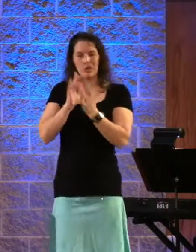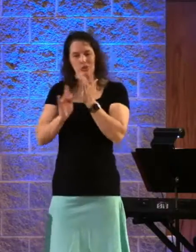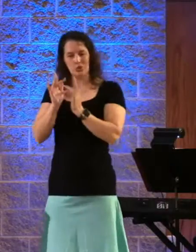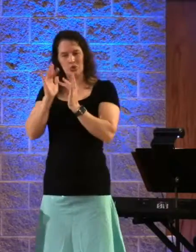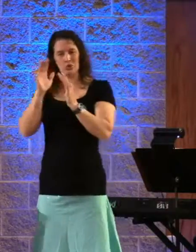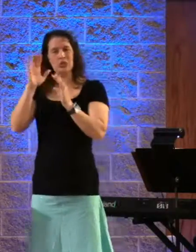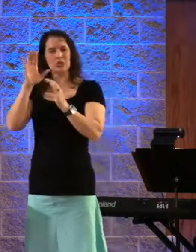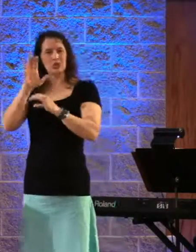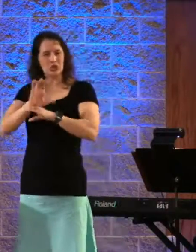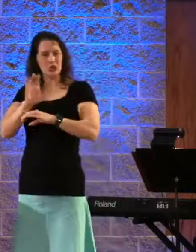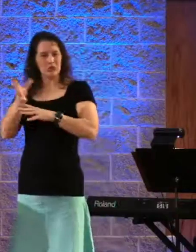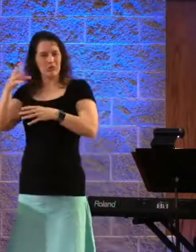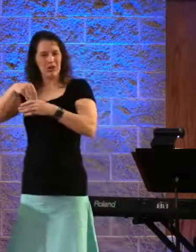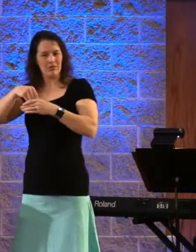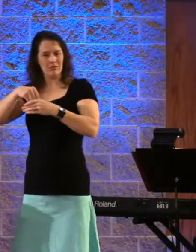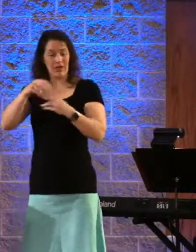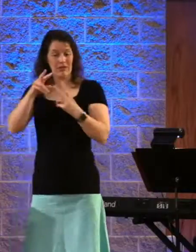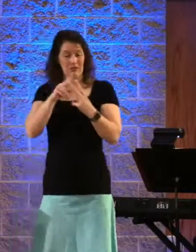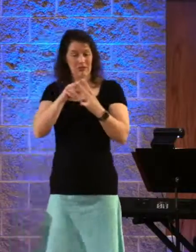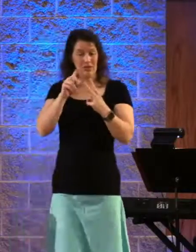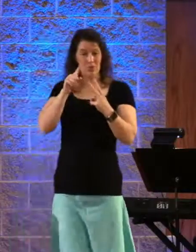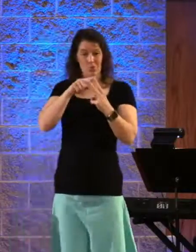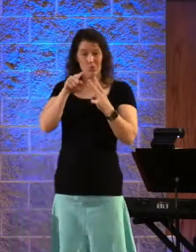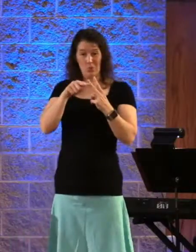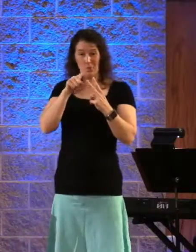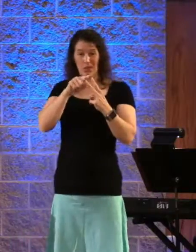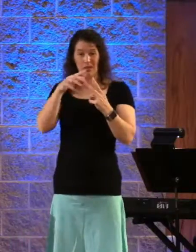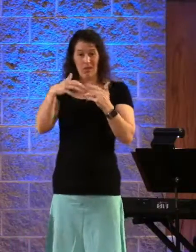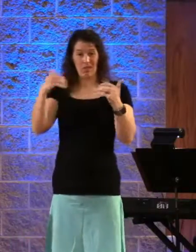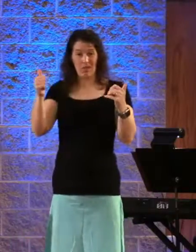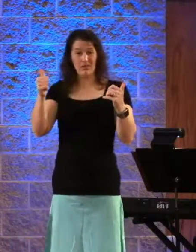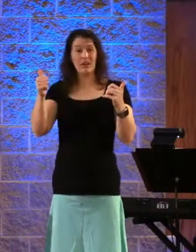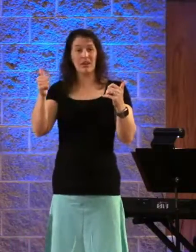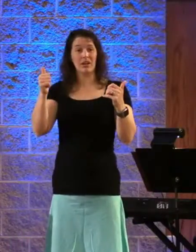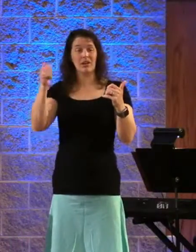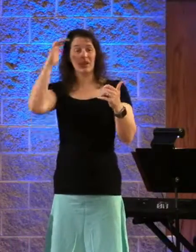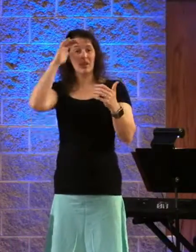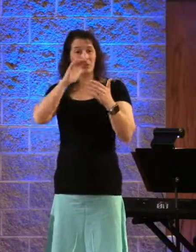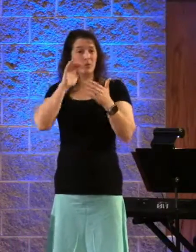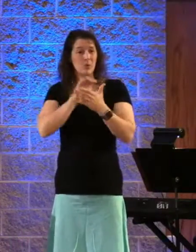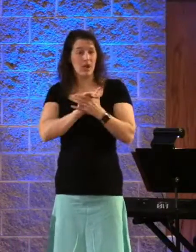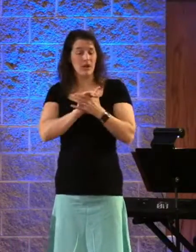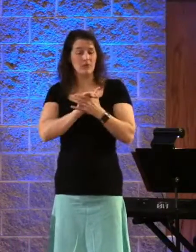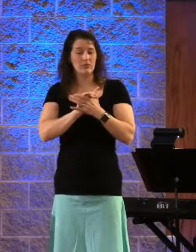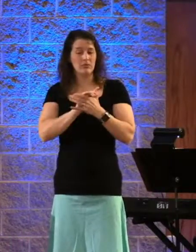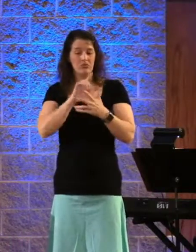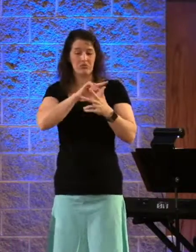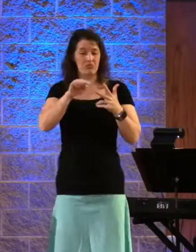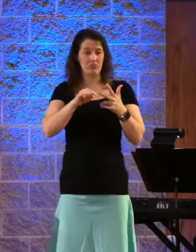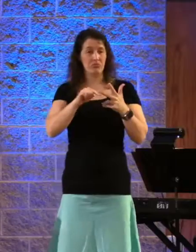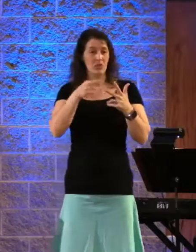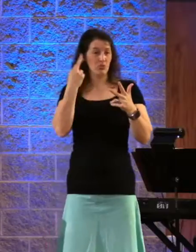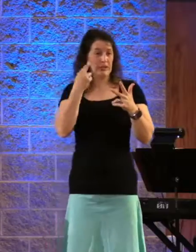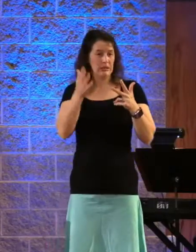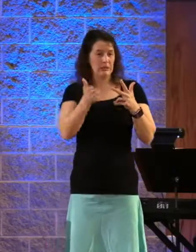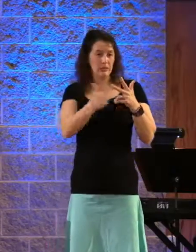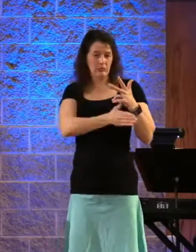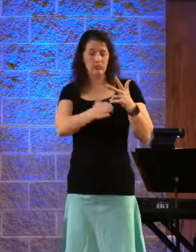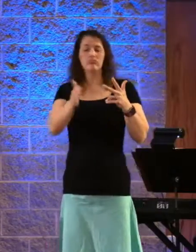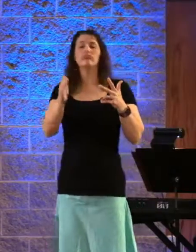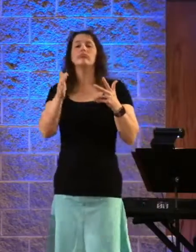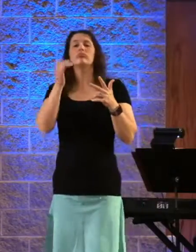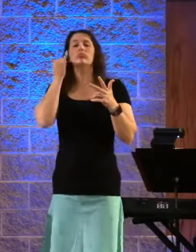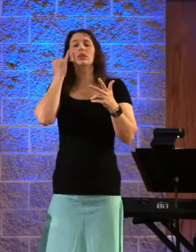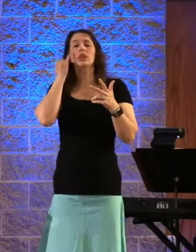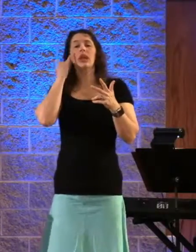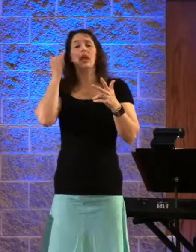or one in the marriage is leaving their spouse, apart from these three reasons, if a person is taking